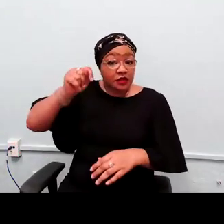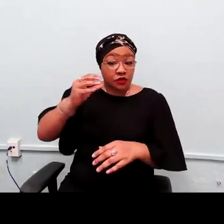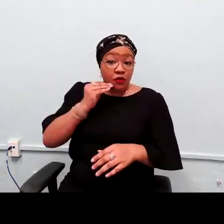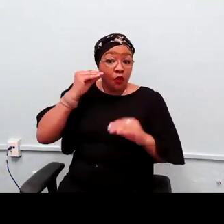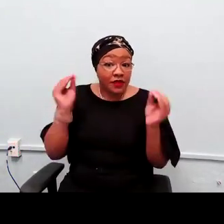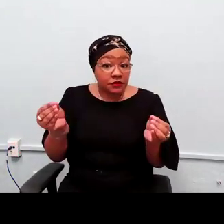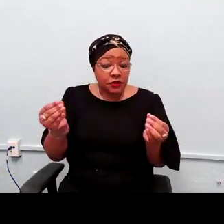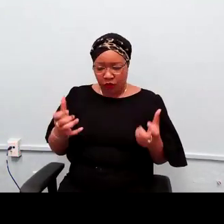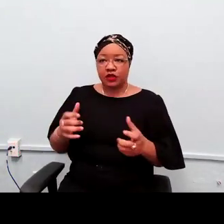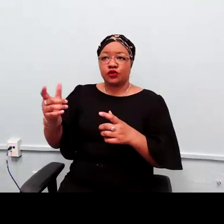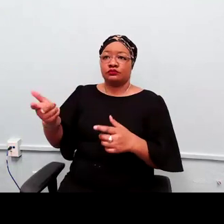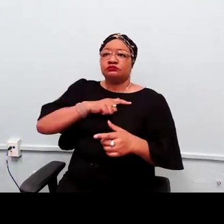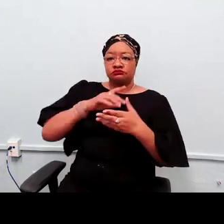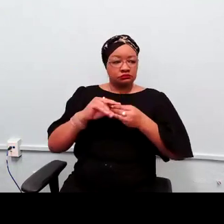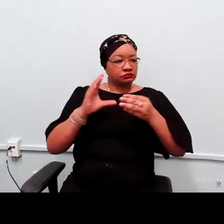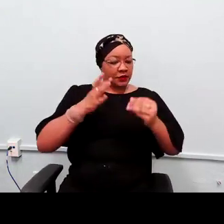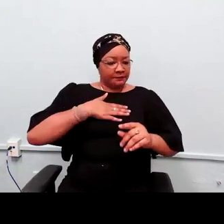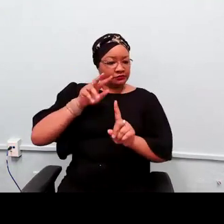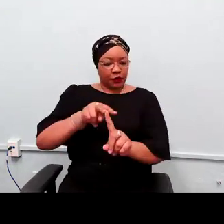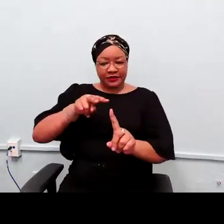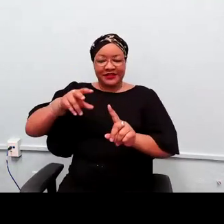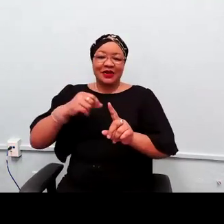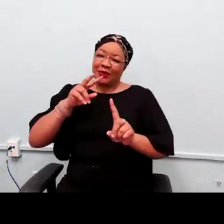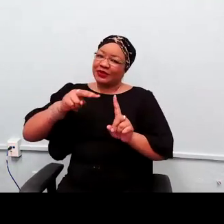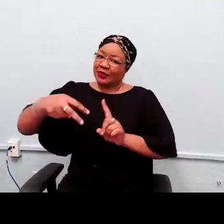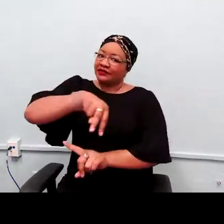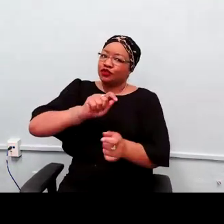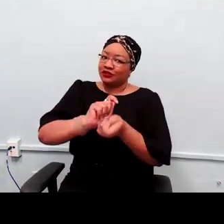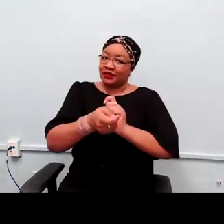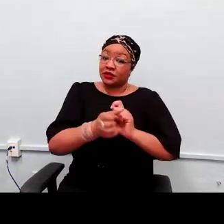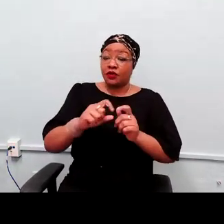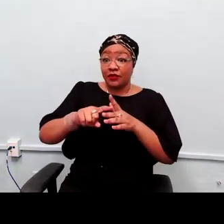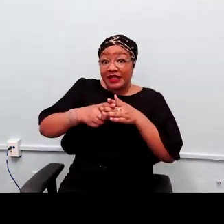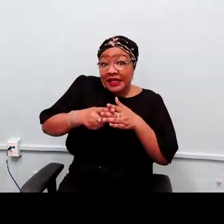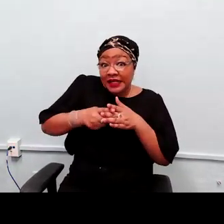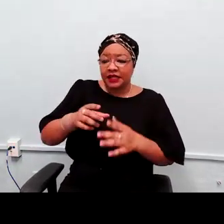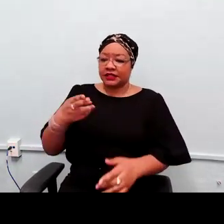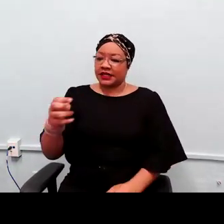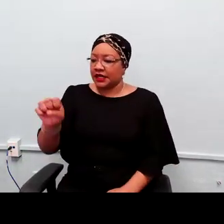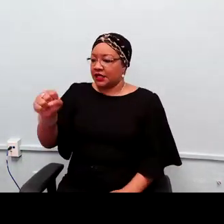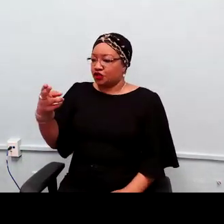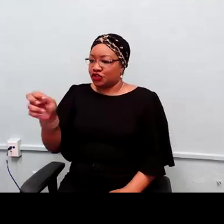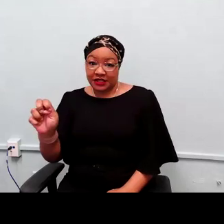her story. So it starts out third person, but then it just busts all over the place.